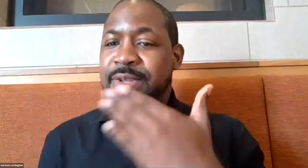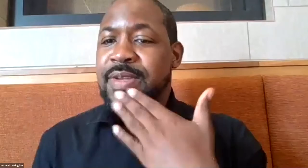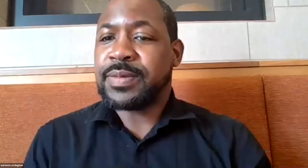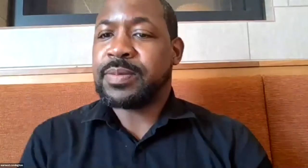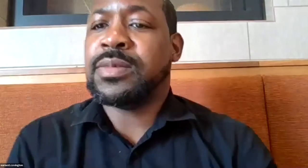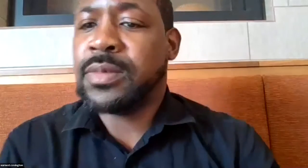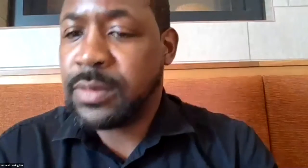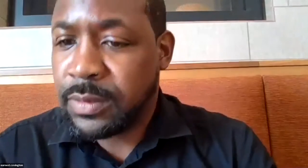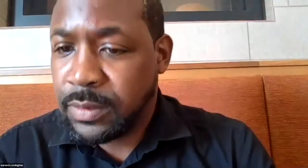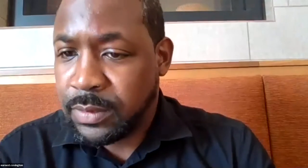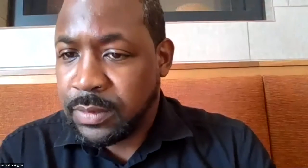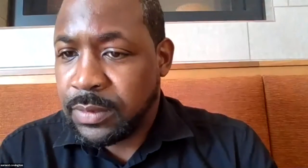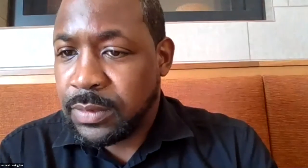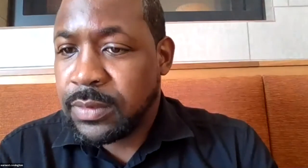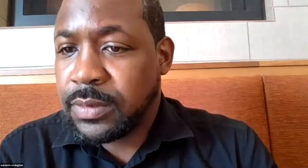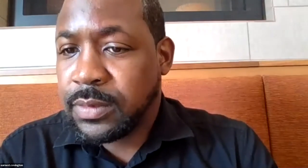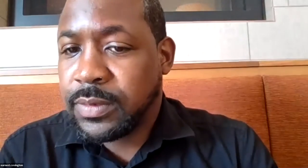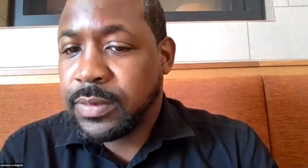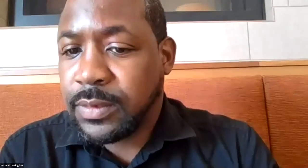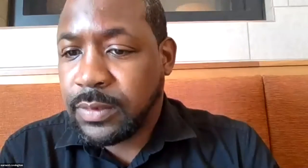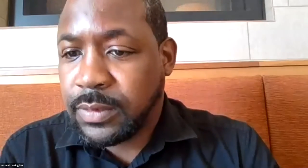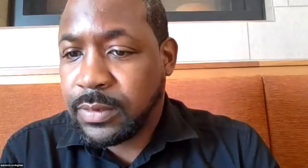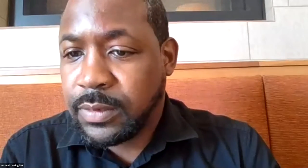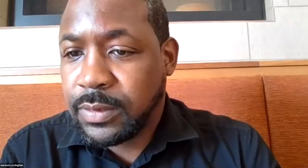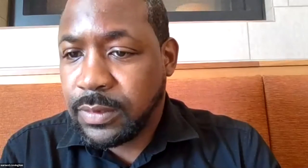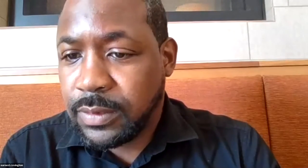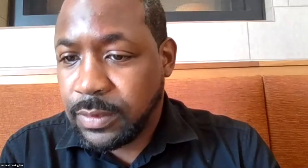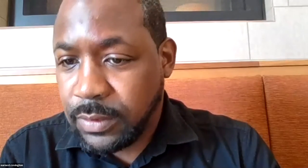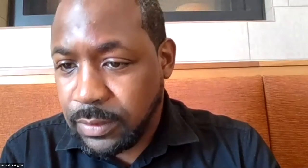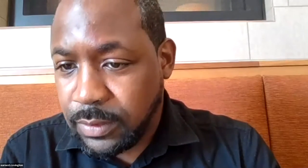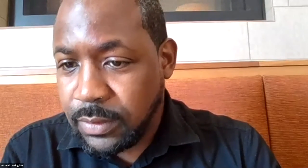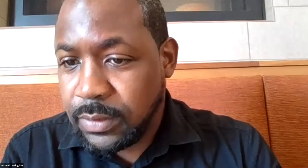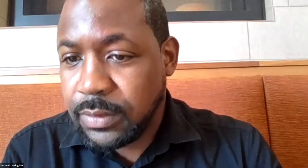interview, the type of vocabulary and vernacular they're going to utilize in their interview?